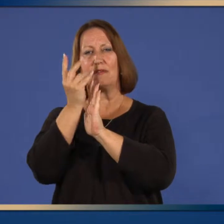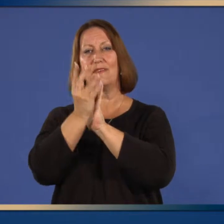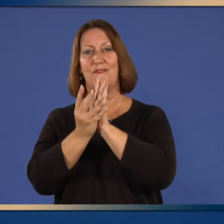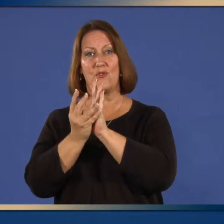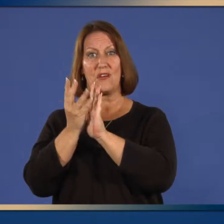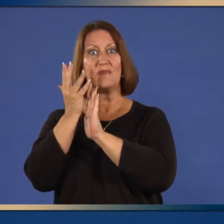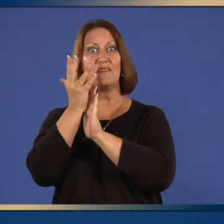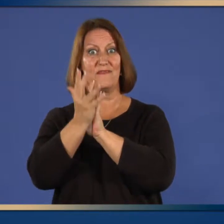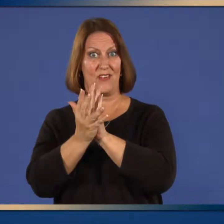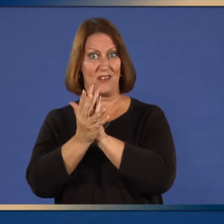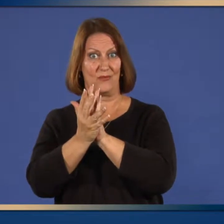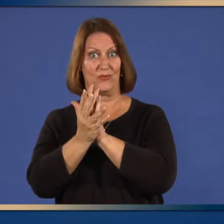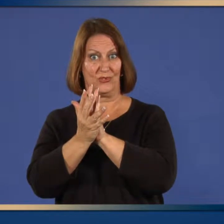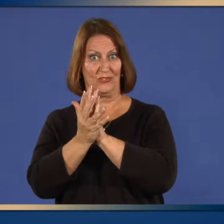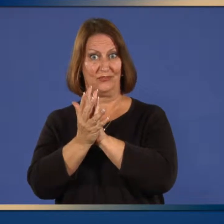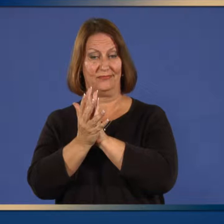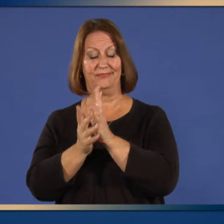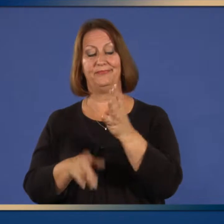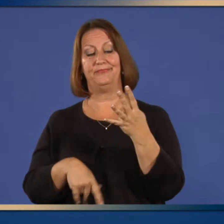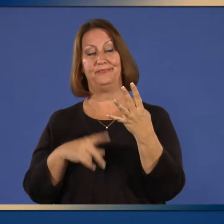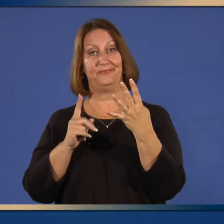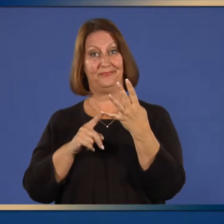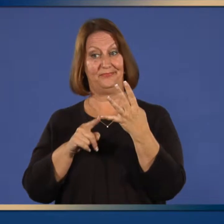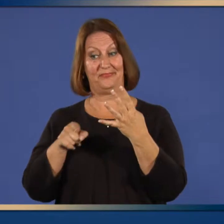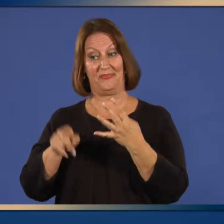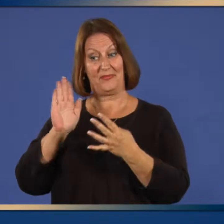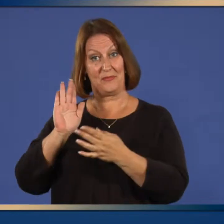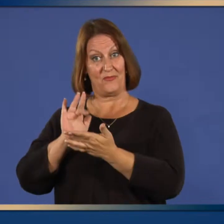48 hours of a dose.